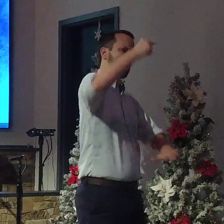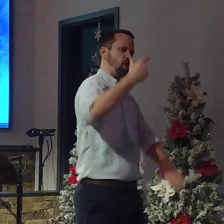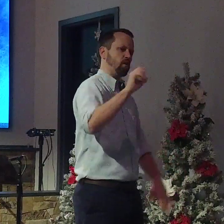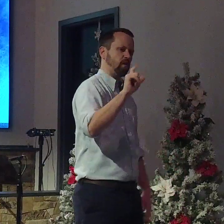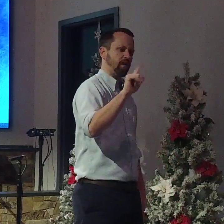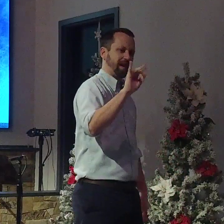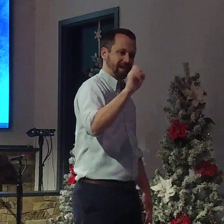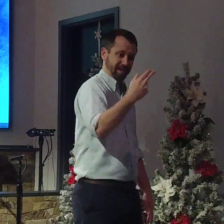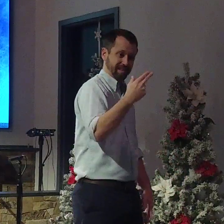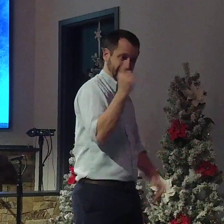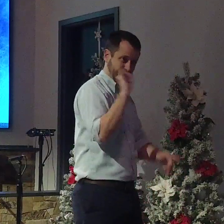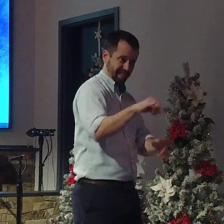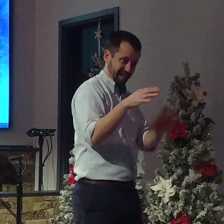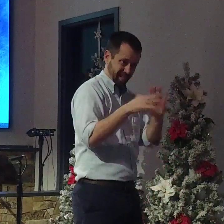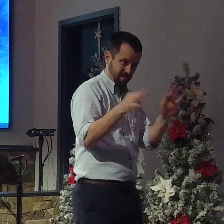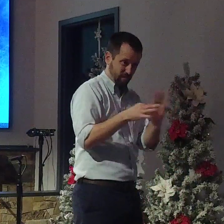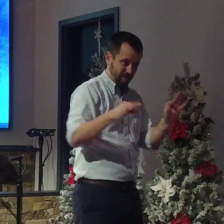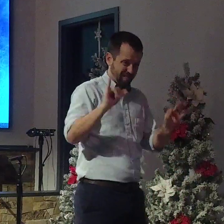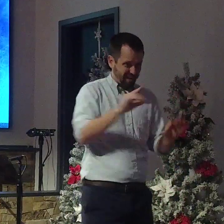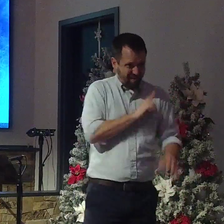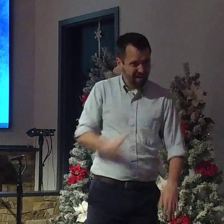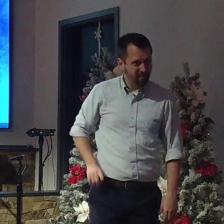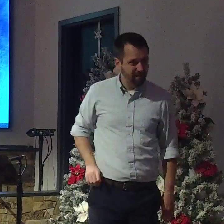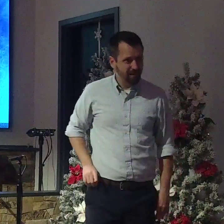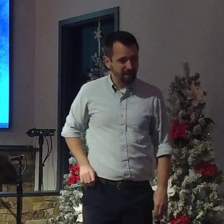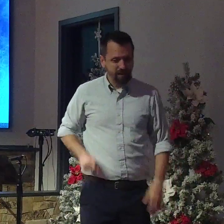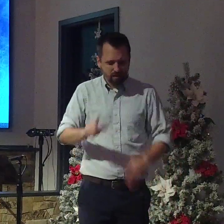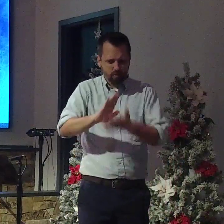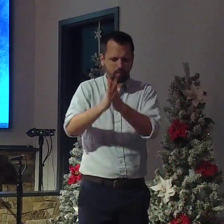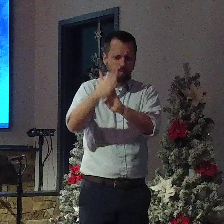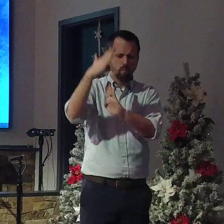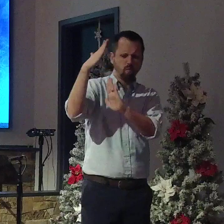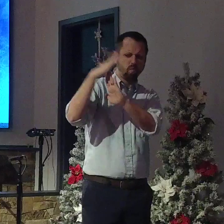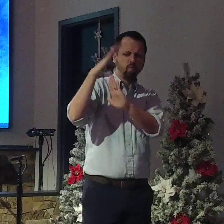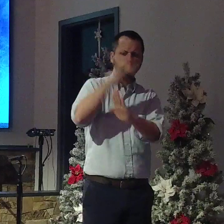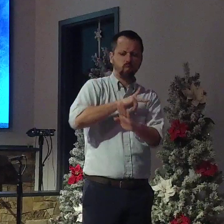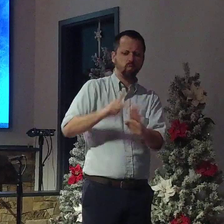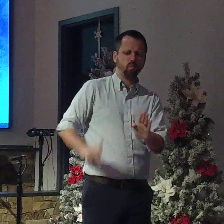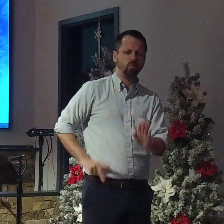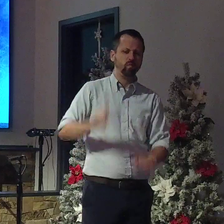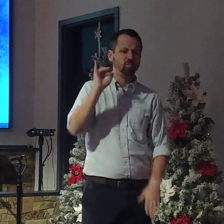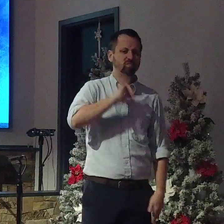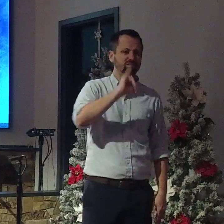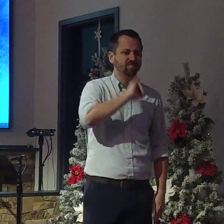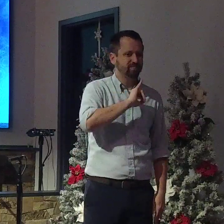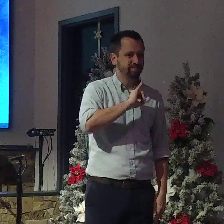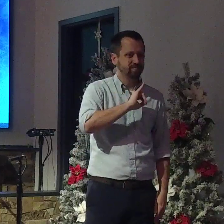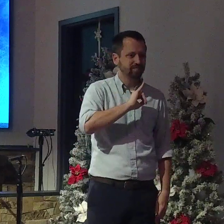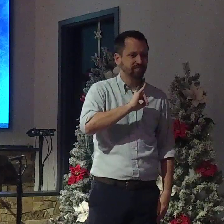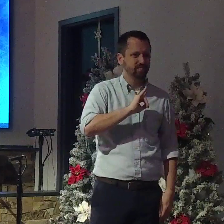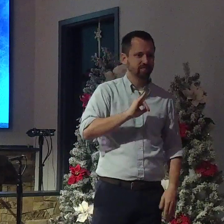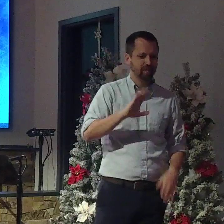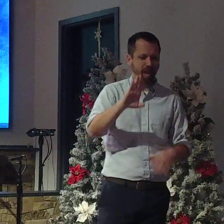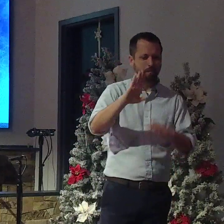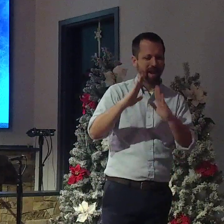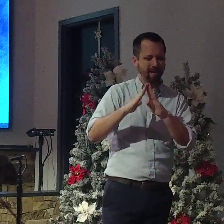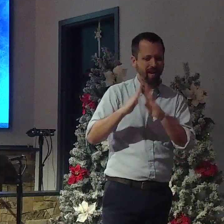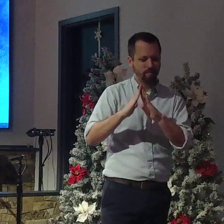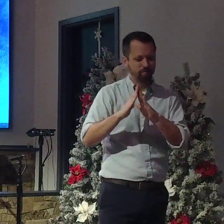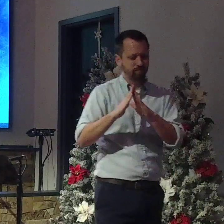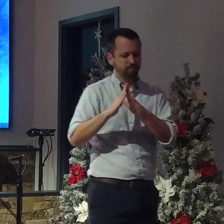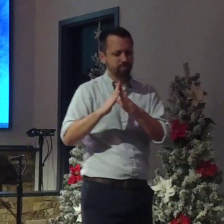distance between Jerusalem and Bethlehem is and it's still very close. It's only about 5 miles. It's the difference